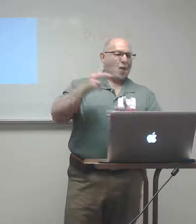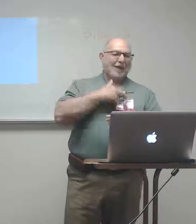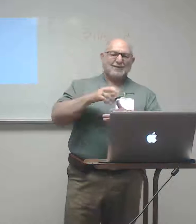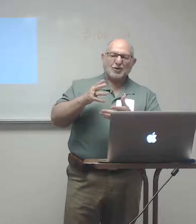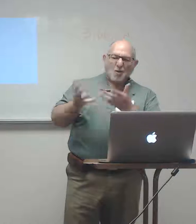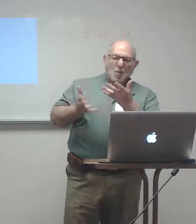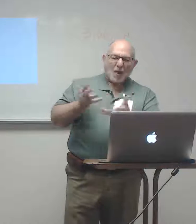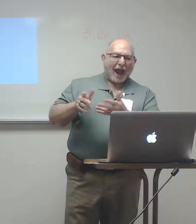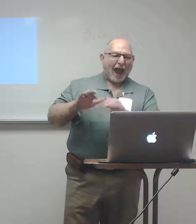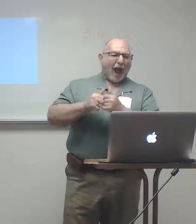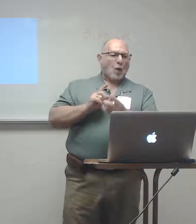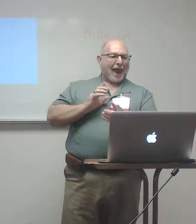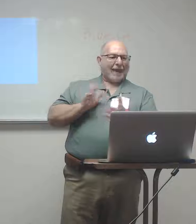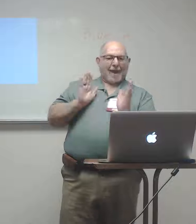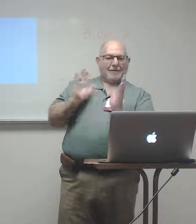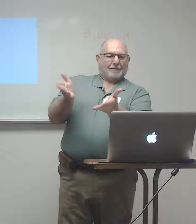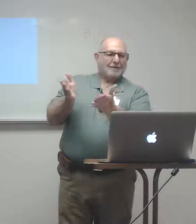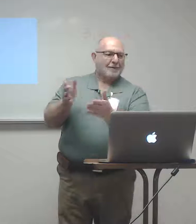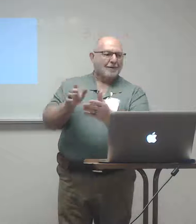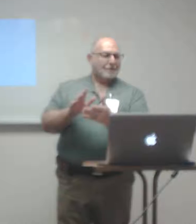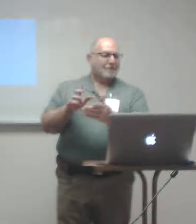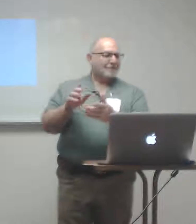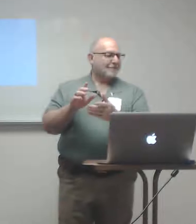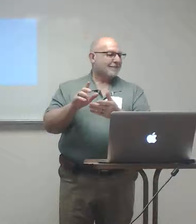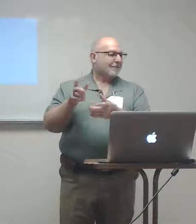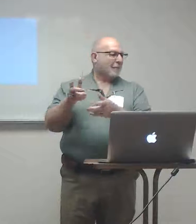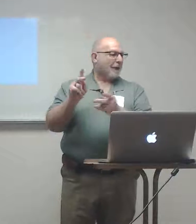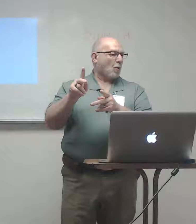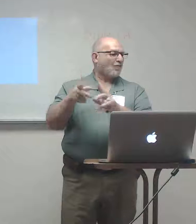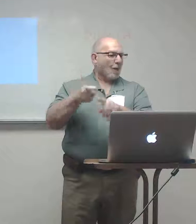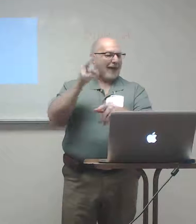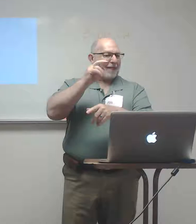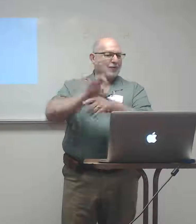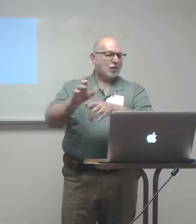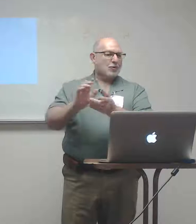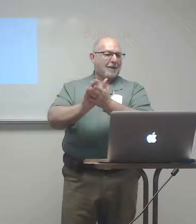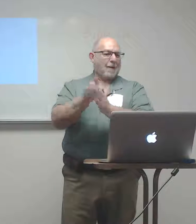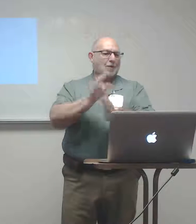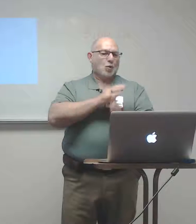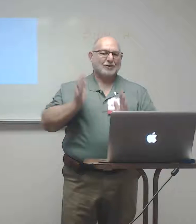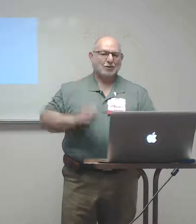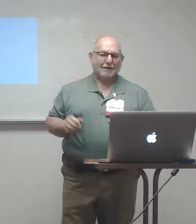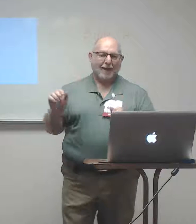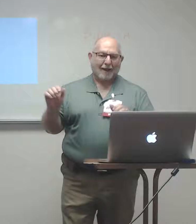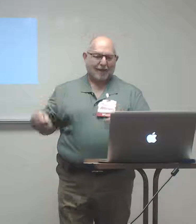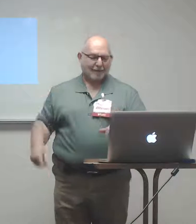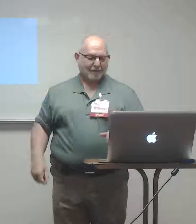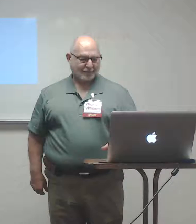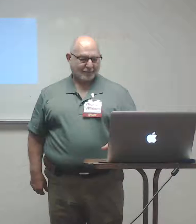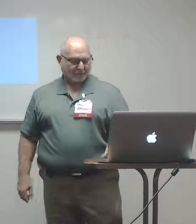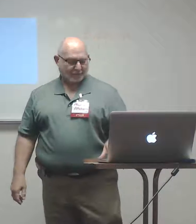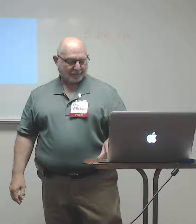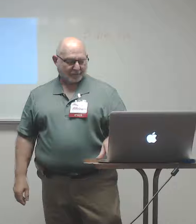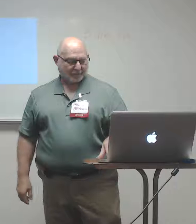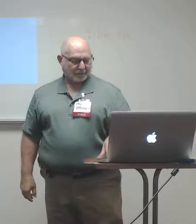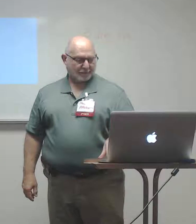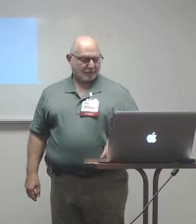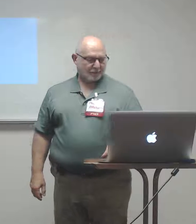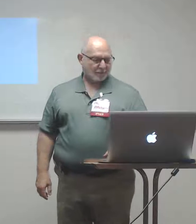understand. That's helps me to understand People. a good way to connect with people who are Catholic and help them become a